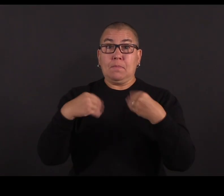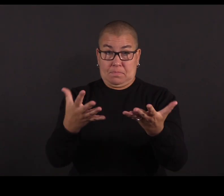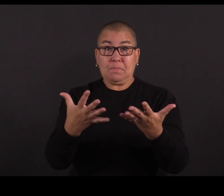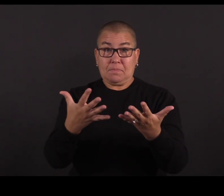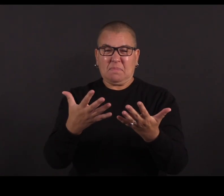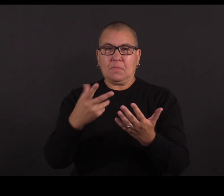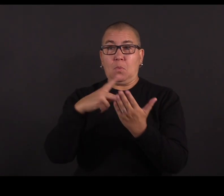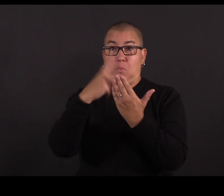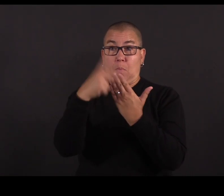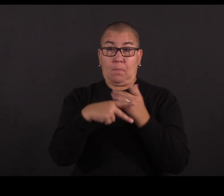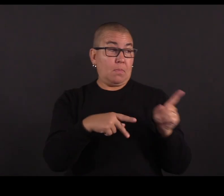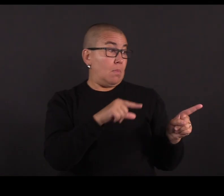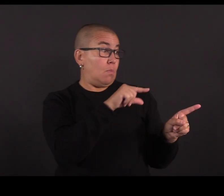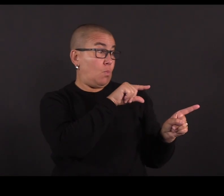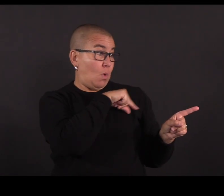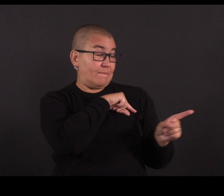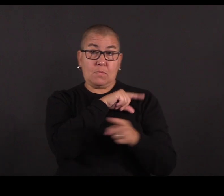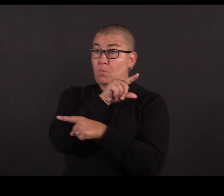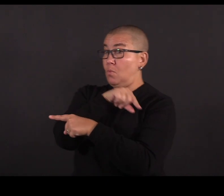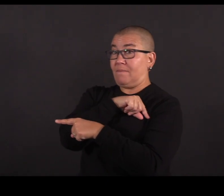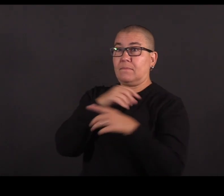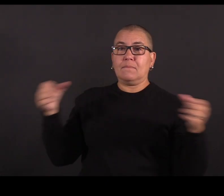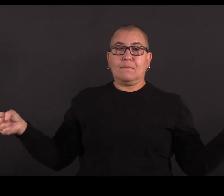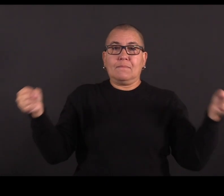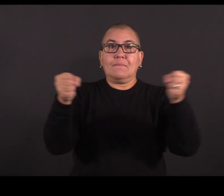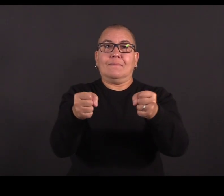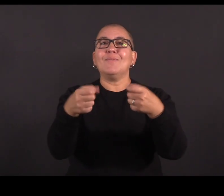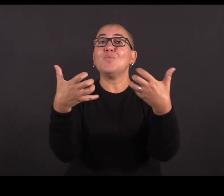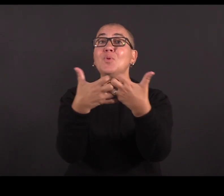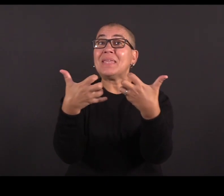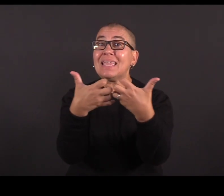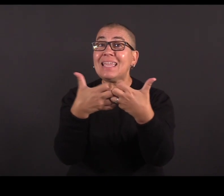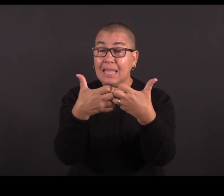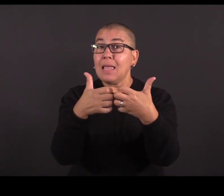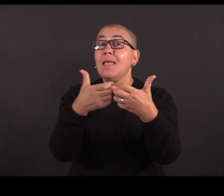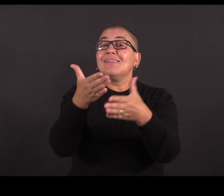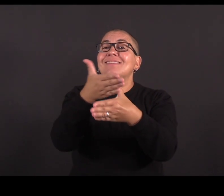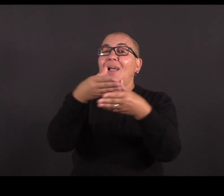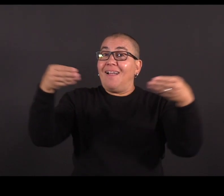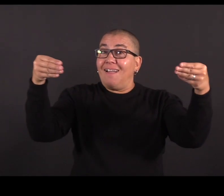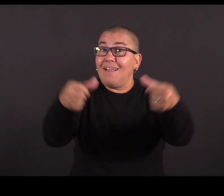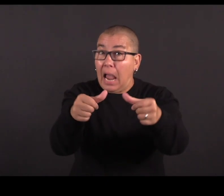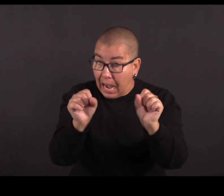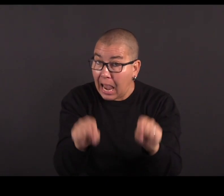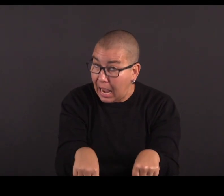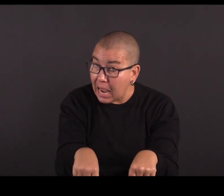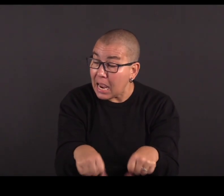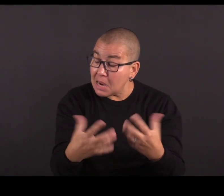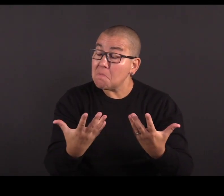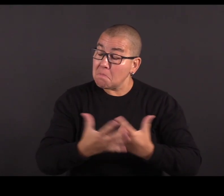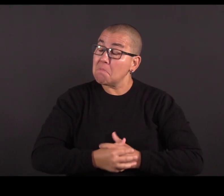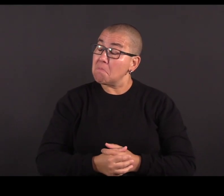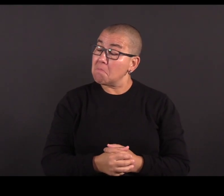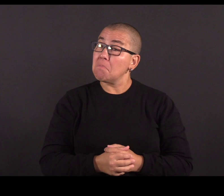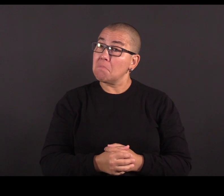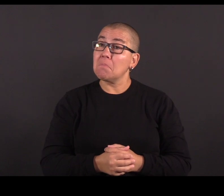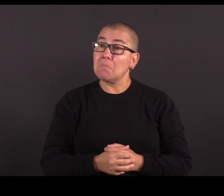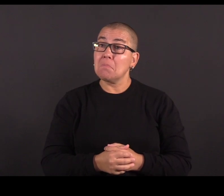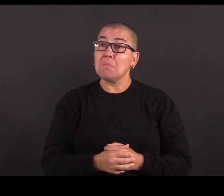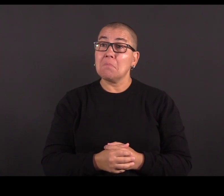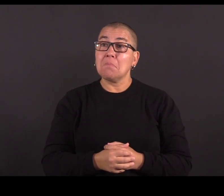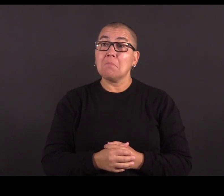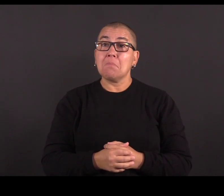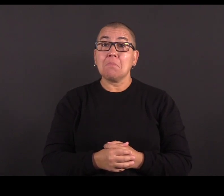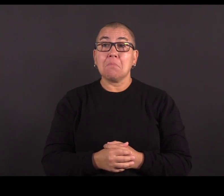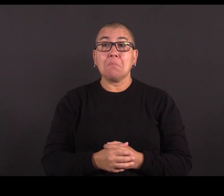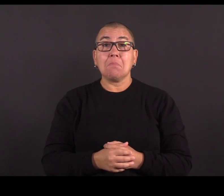together and share the rent to make the apartment cost lower. The program can help with matching roommates and